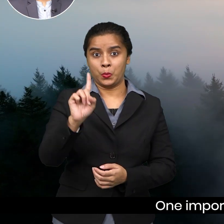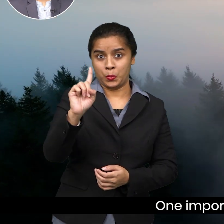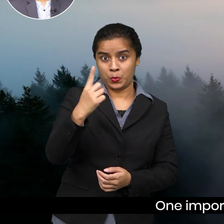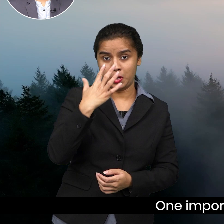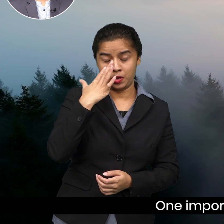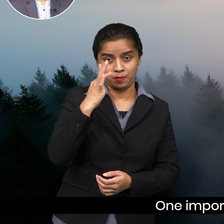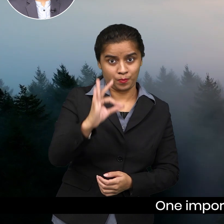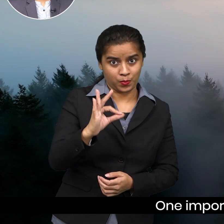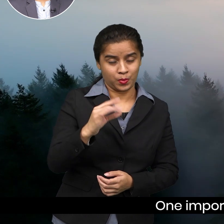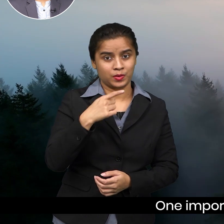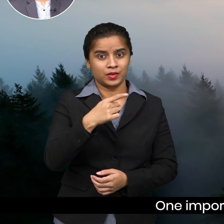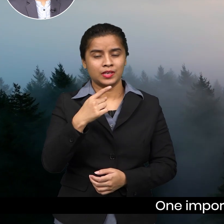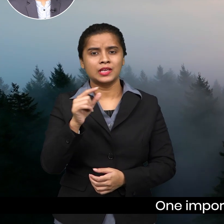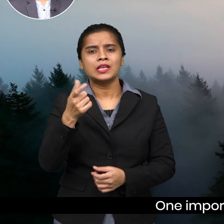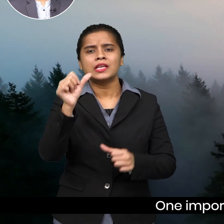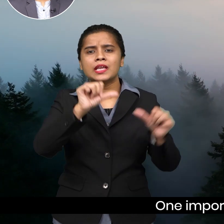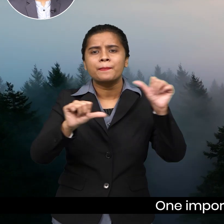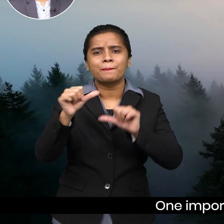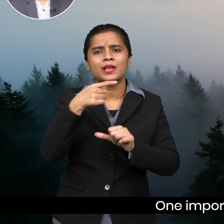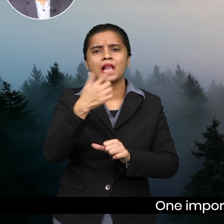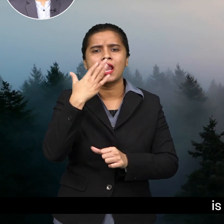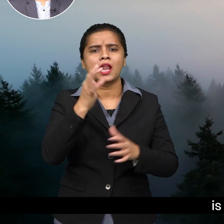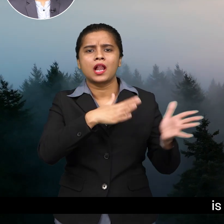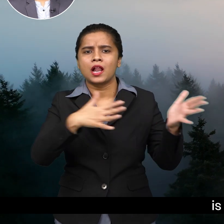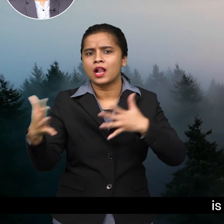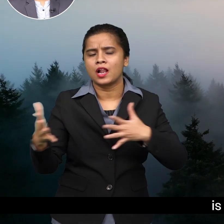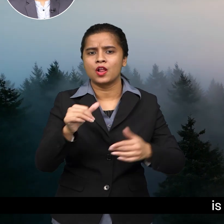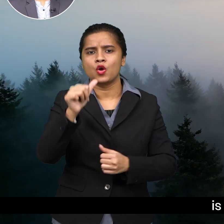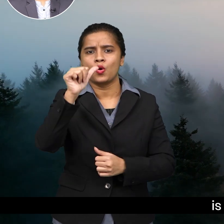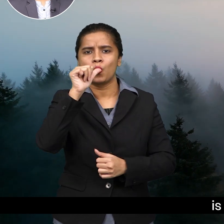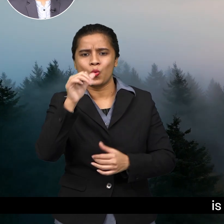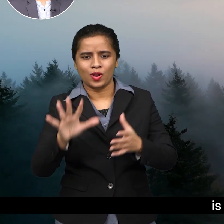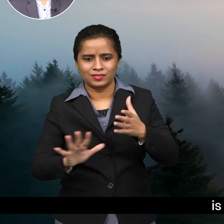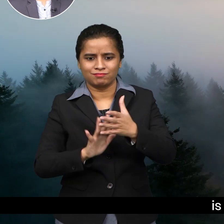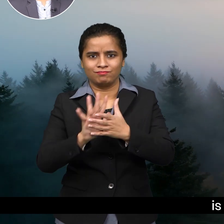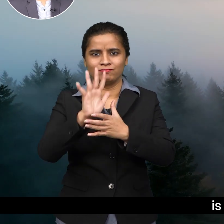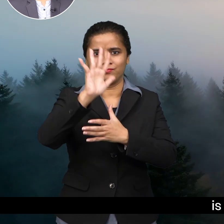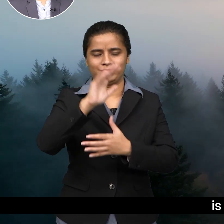One important component of air is water vapor.